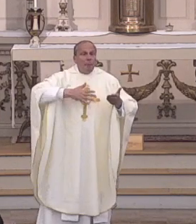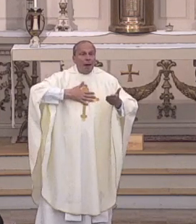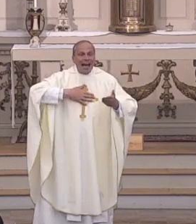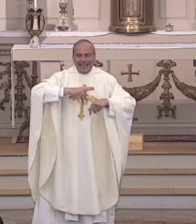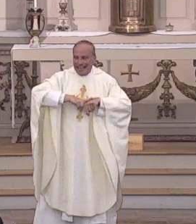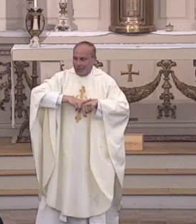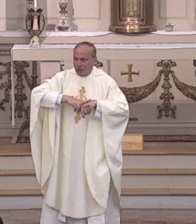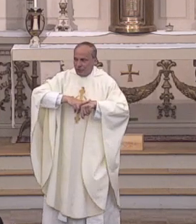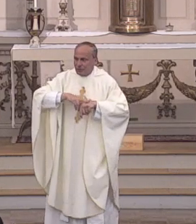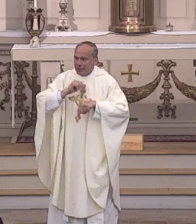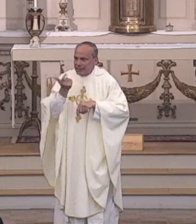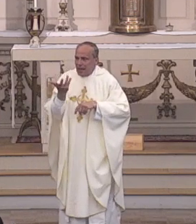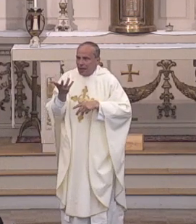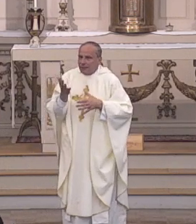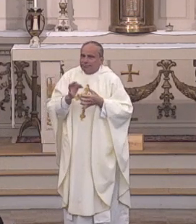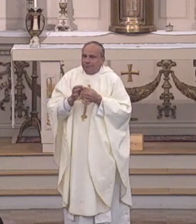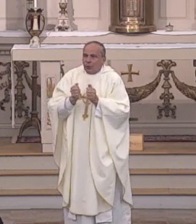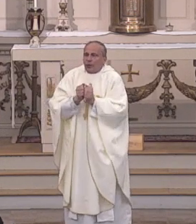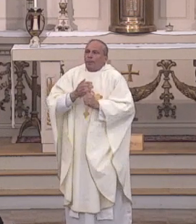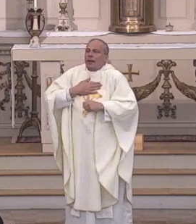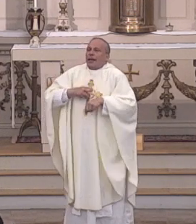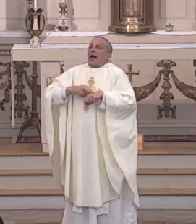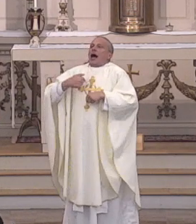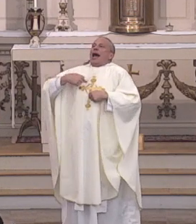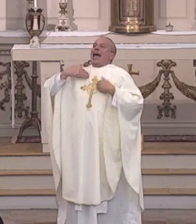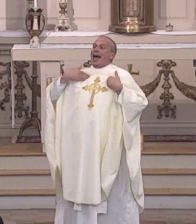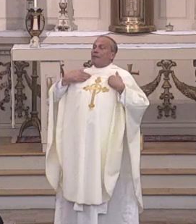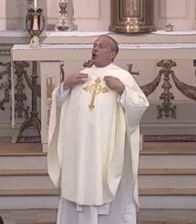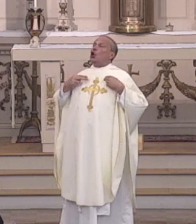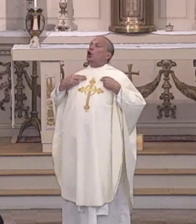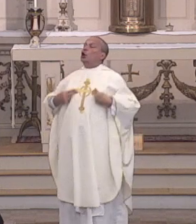good. It would be bad. It's not a part of my nature